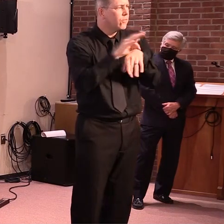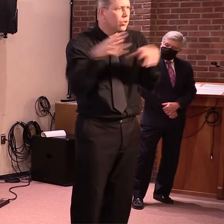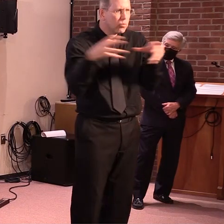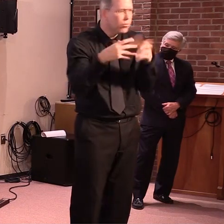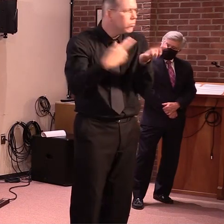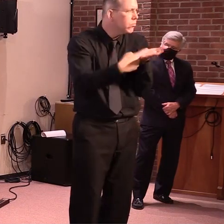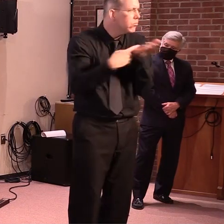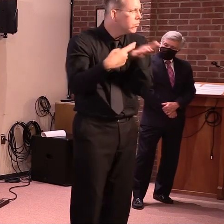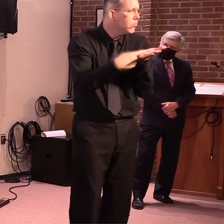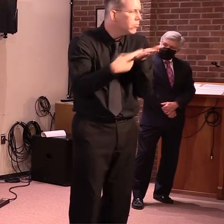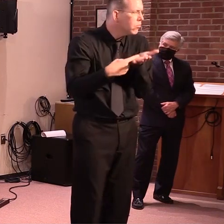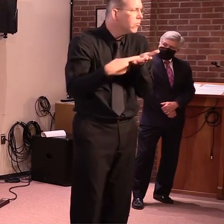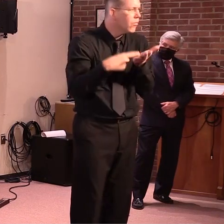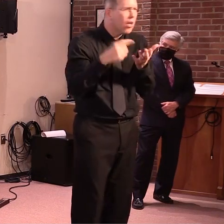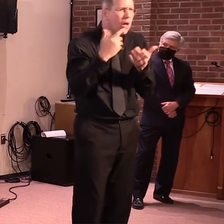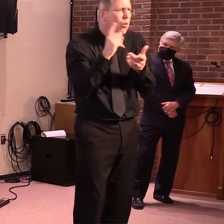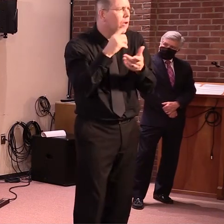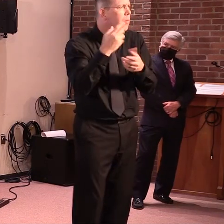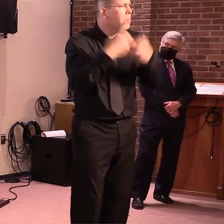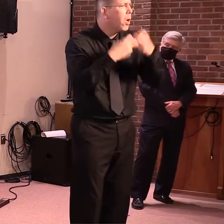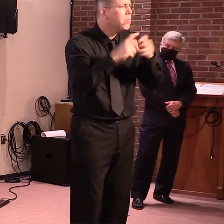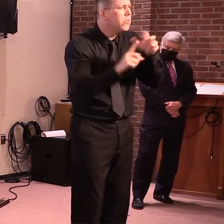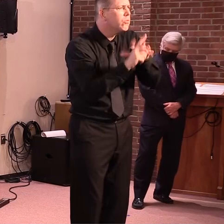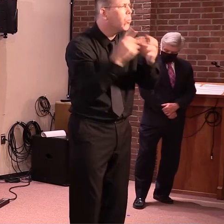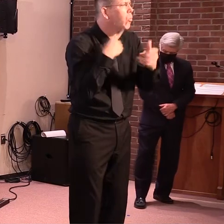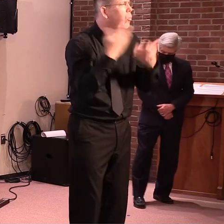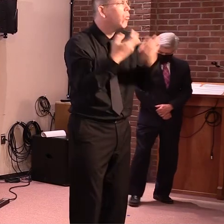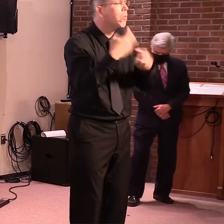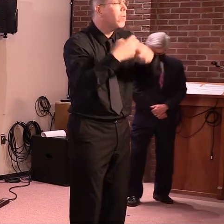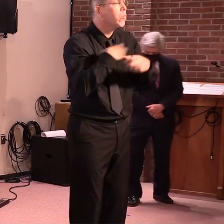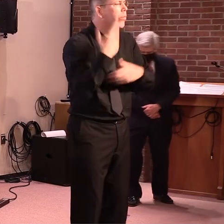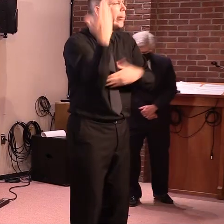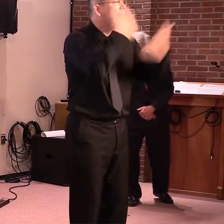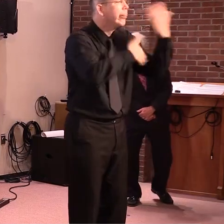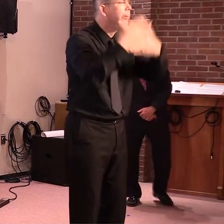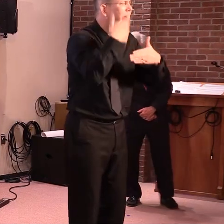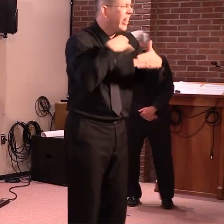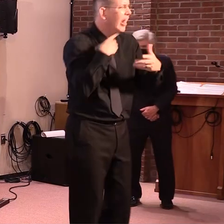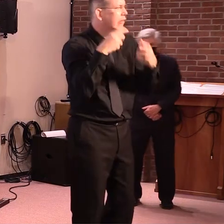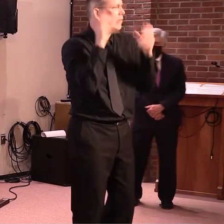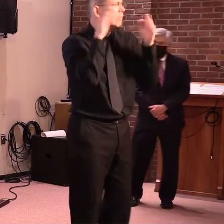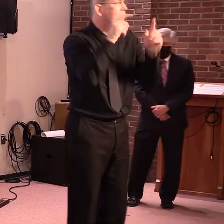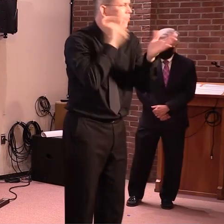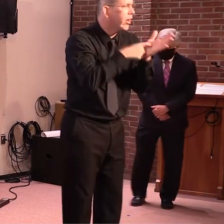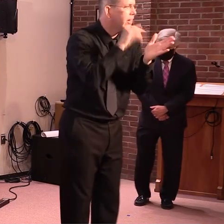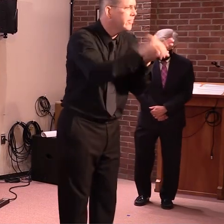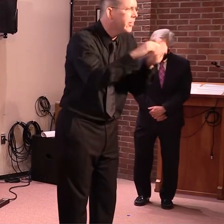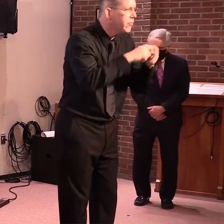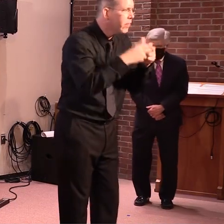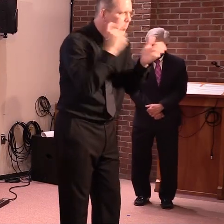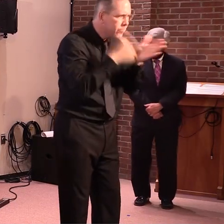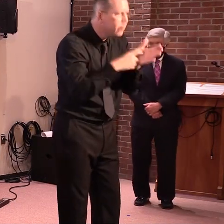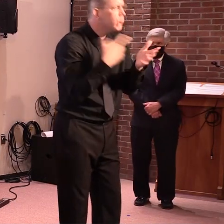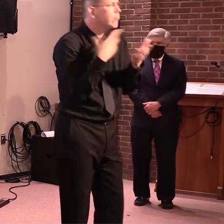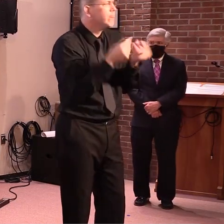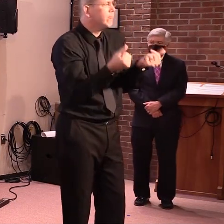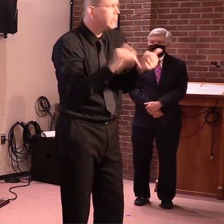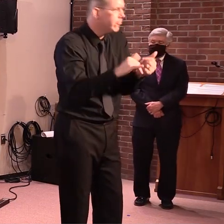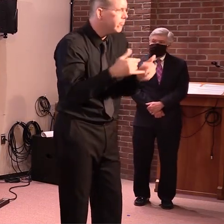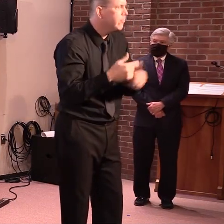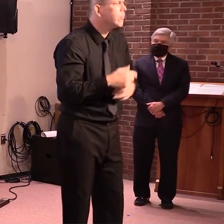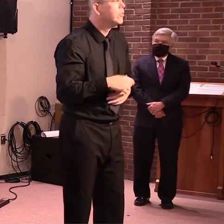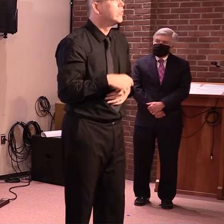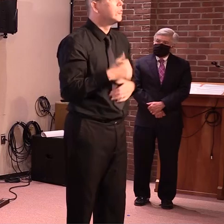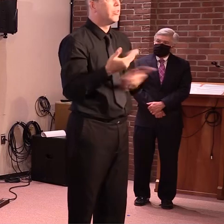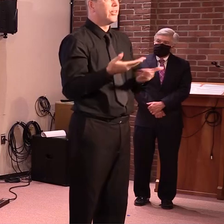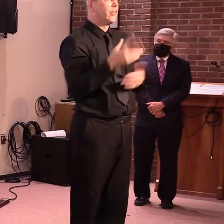this. It's not enough anymore for us to just say, because we consider ourselves, we're not racists in Vermont.